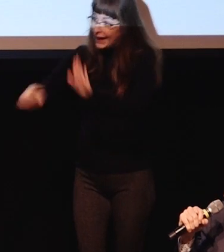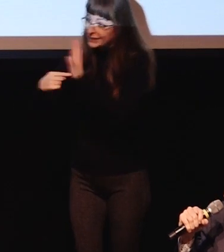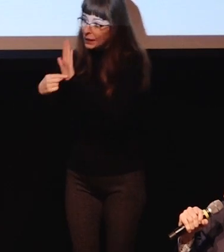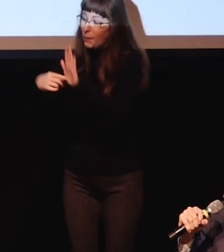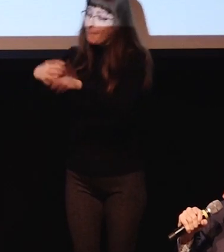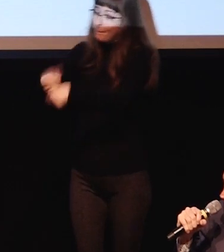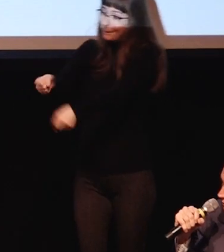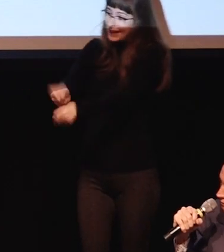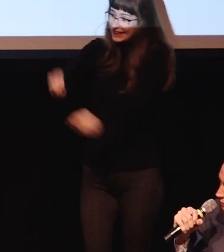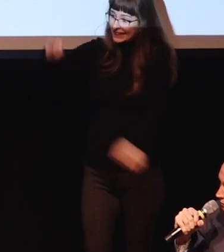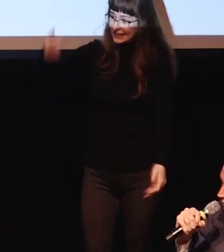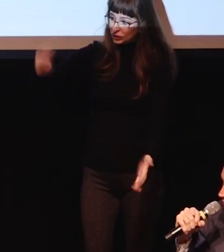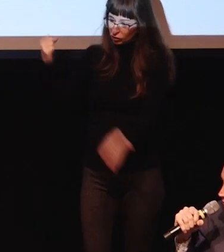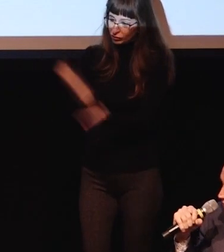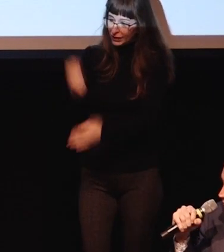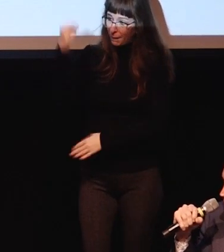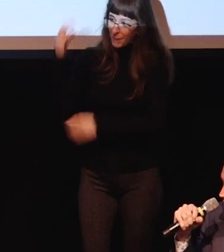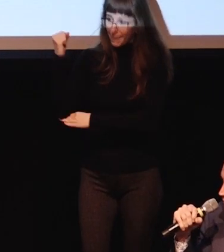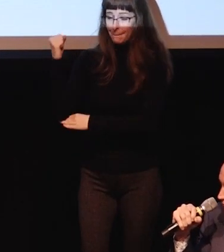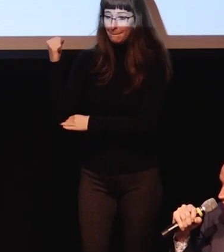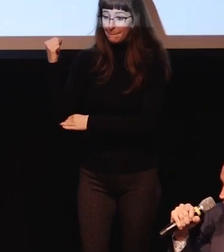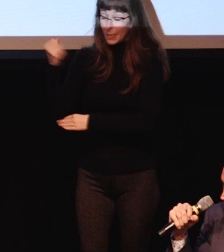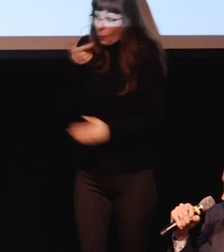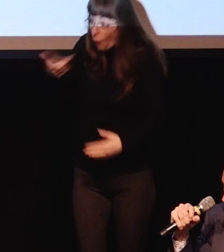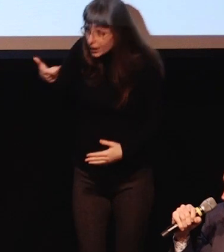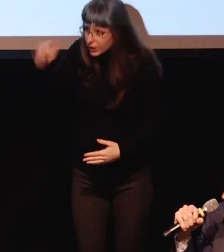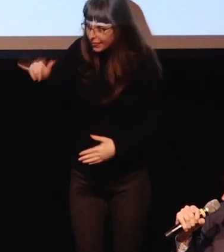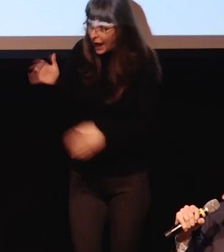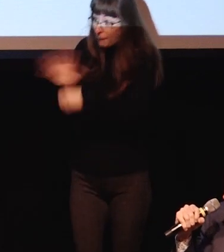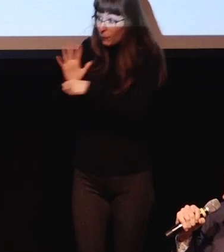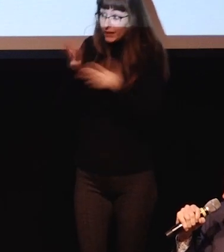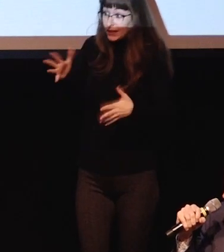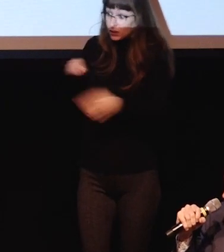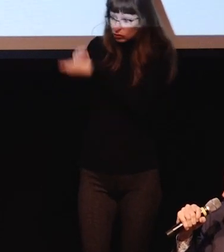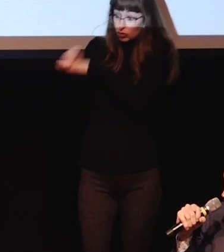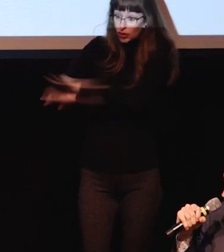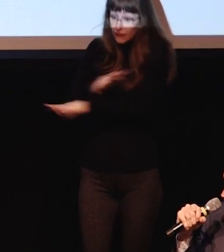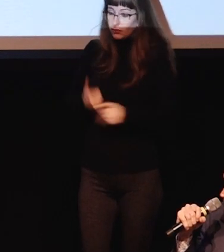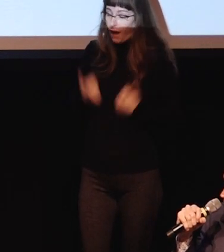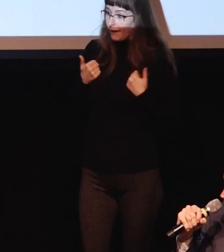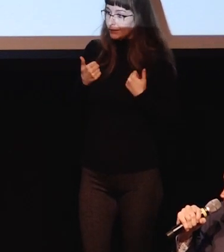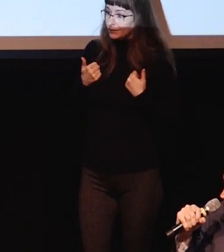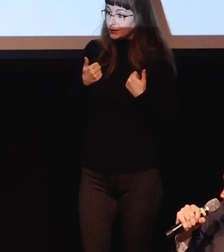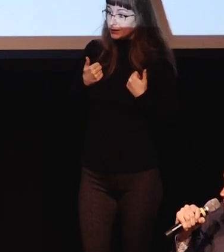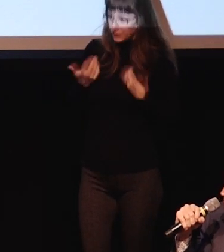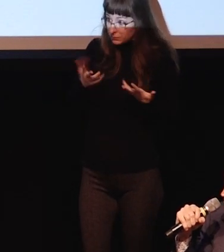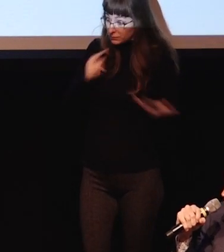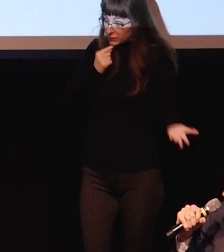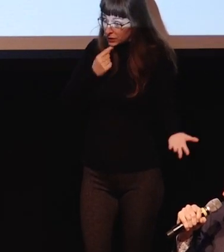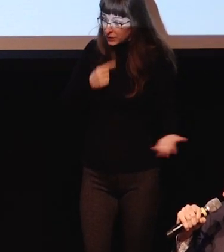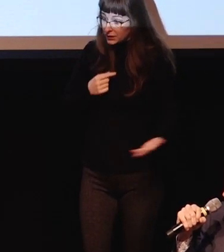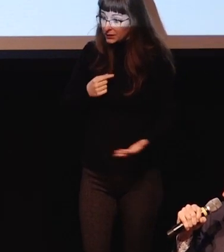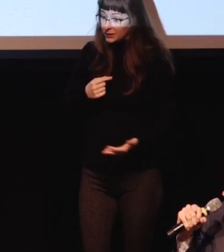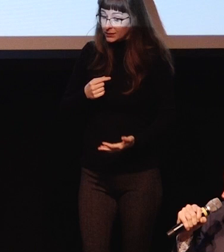history, and you know, watching that has changed lives, right? Troy, you've changed lives. And so, but you were